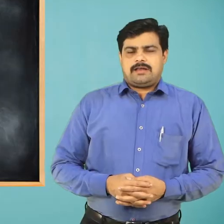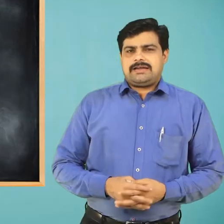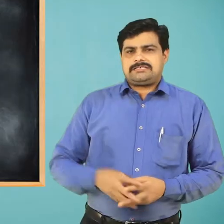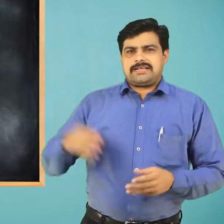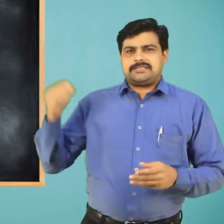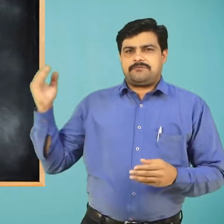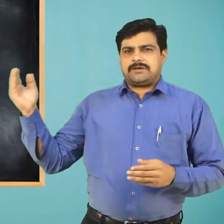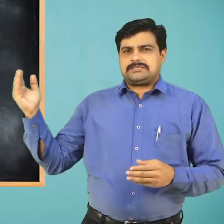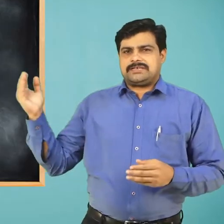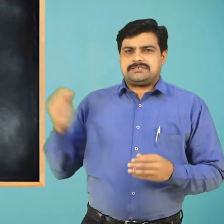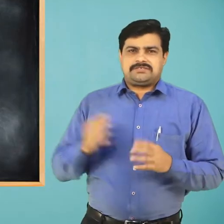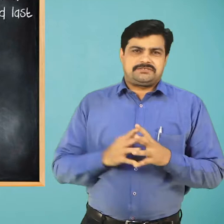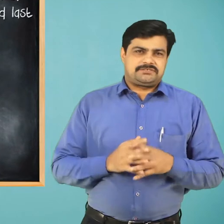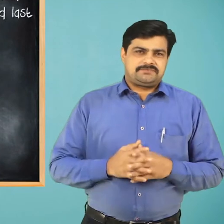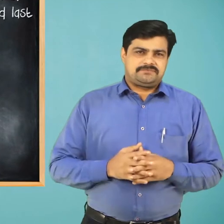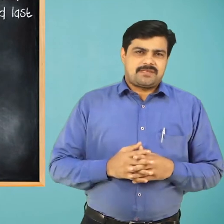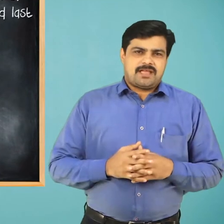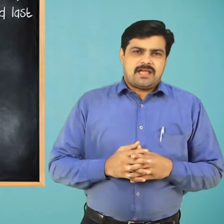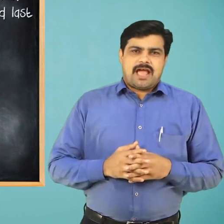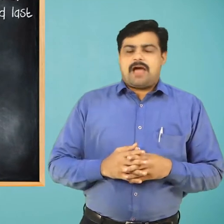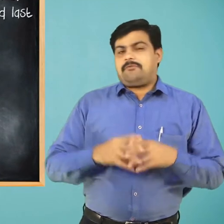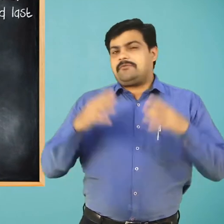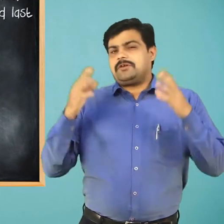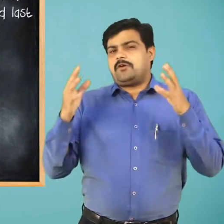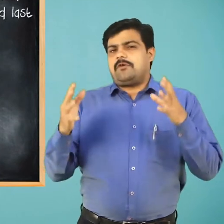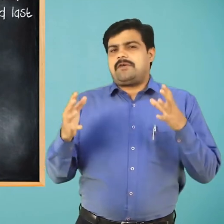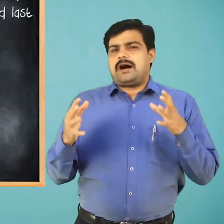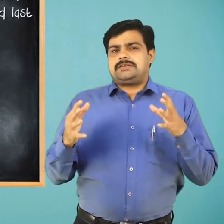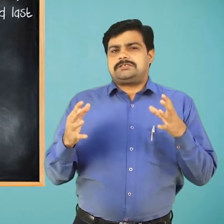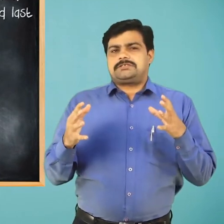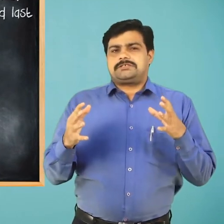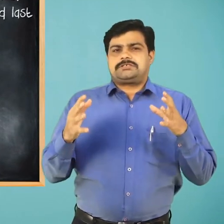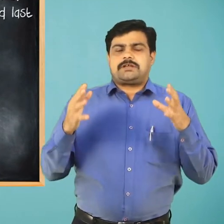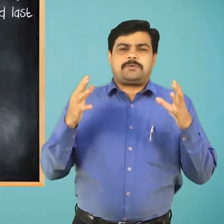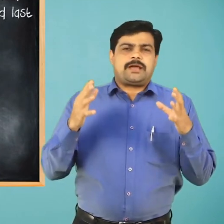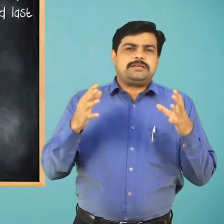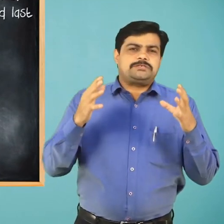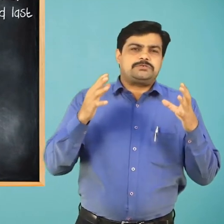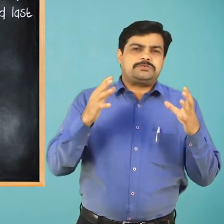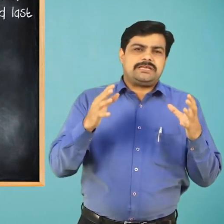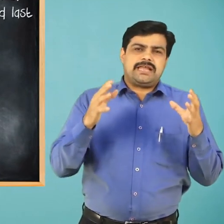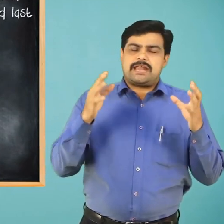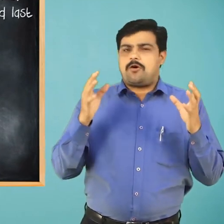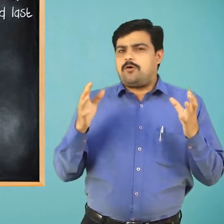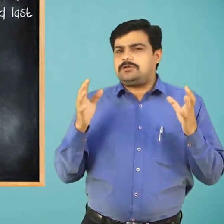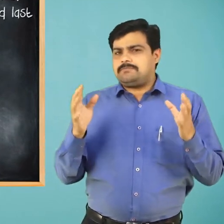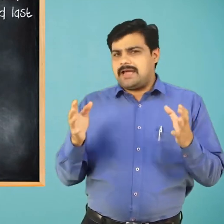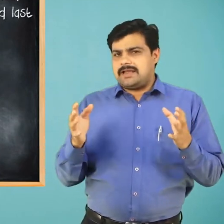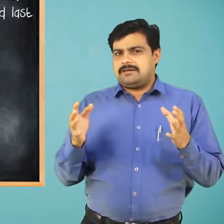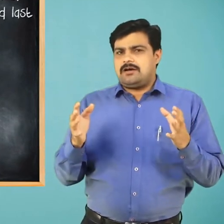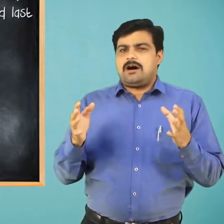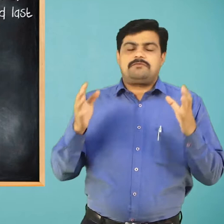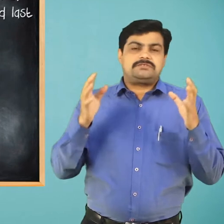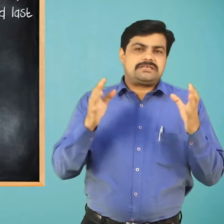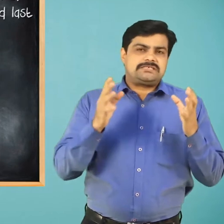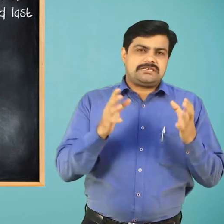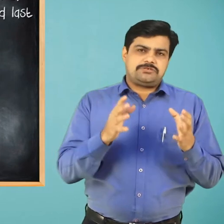Let's take the first sentence. Every one of us surprised to see an old man of